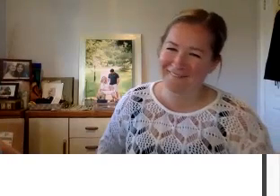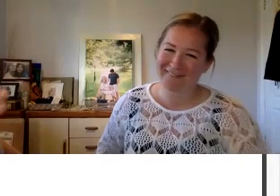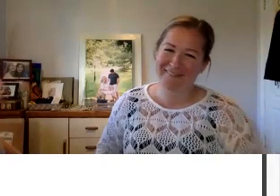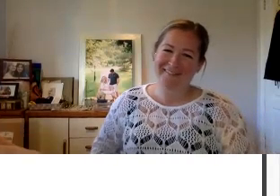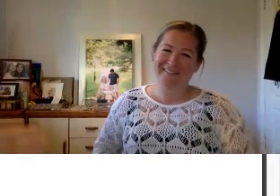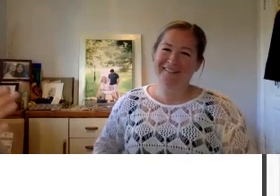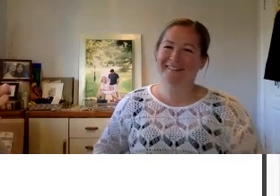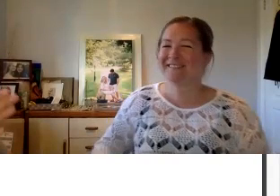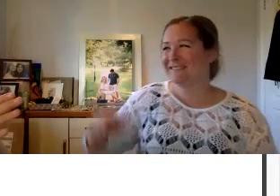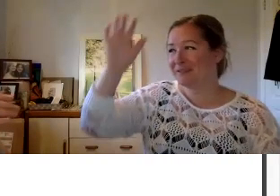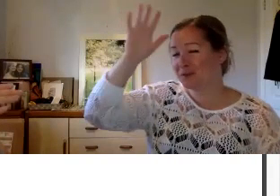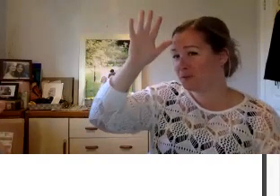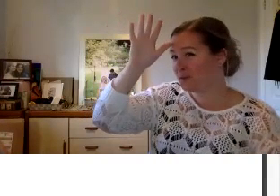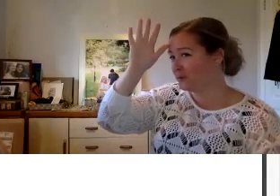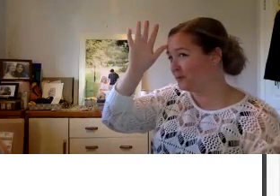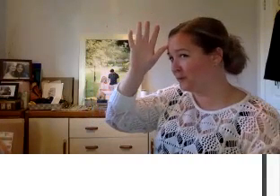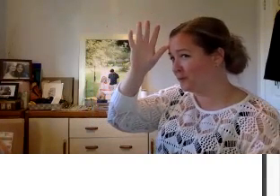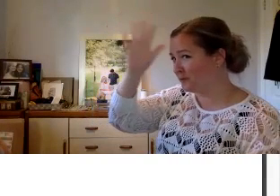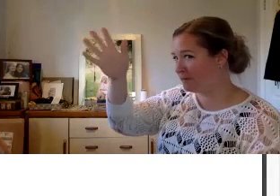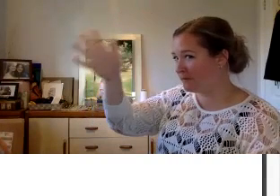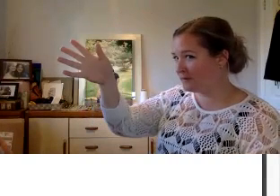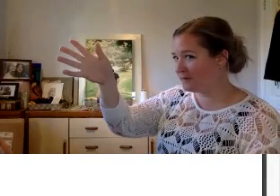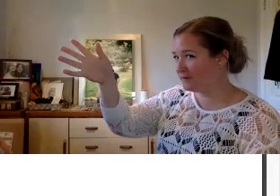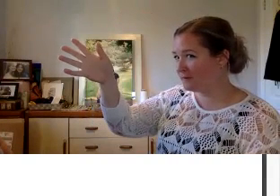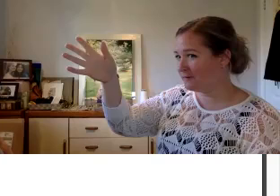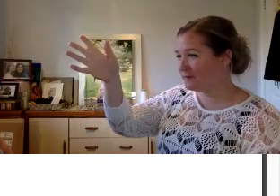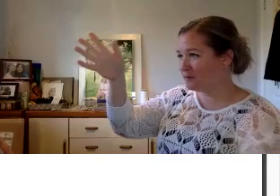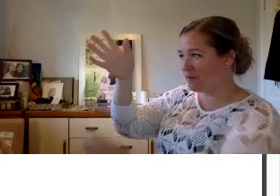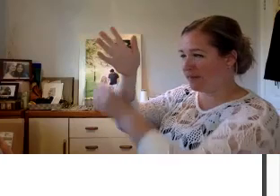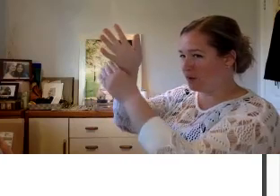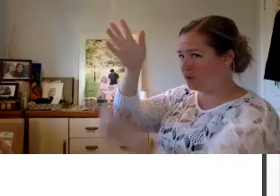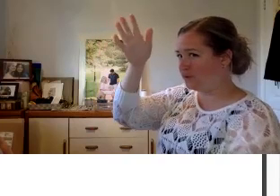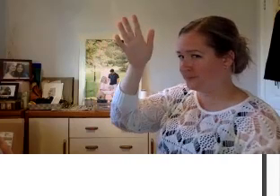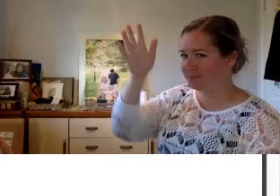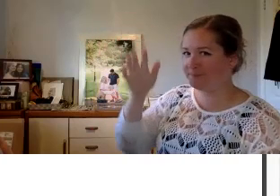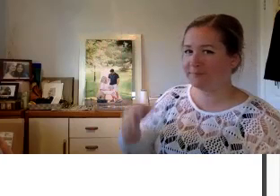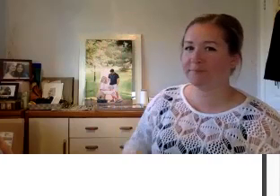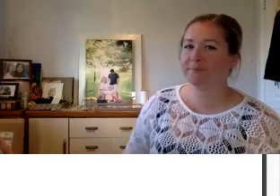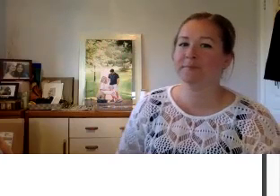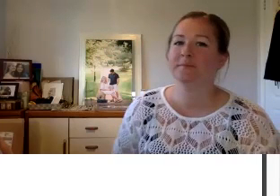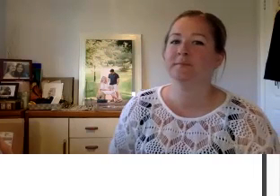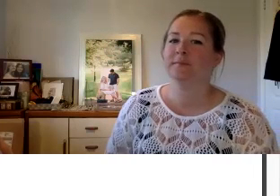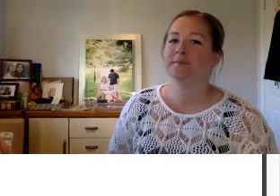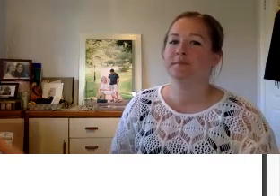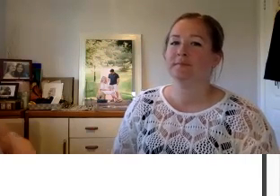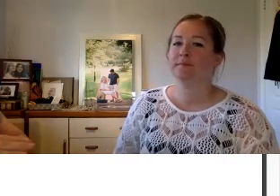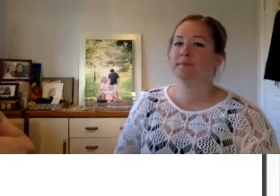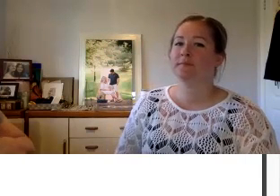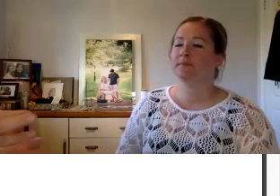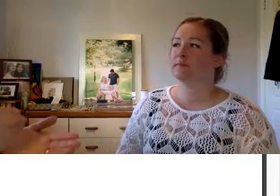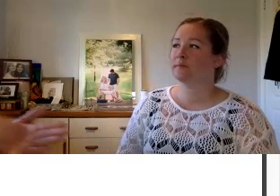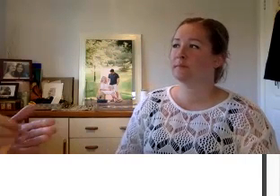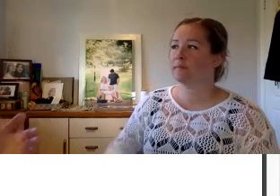family, great grandmother. Again, grandfather. Use your hands at the top.